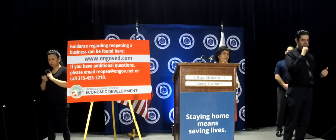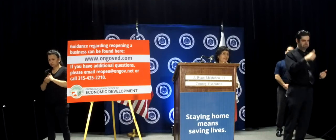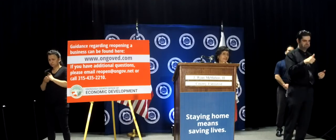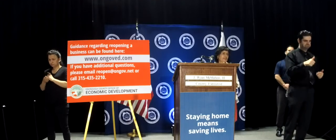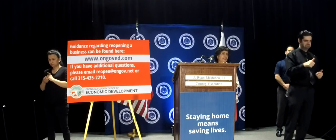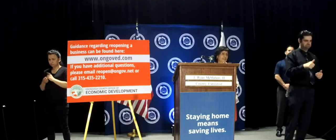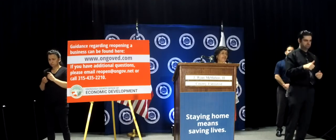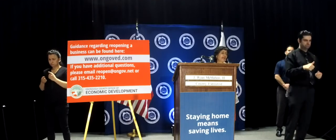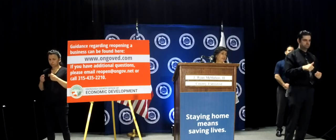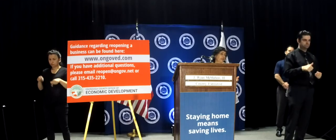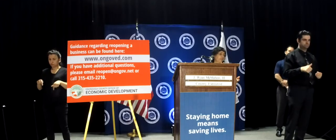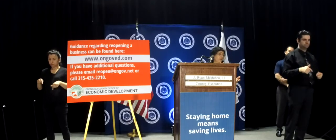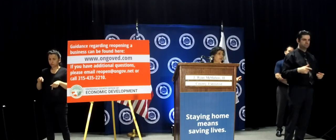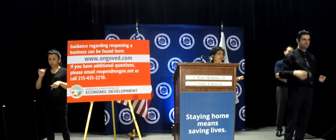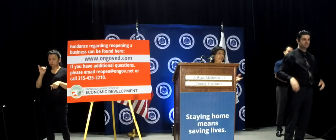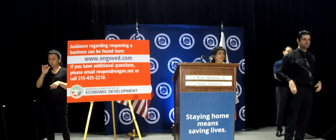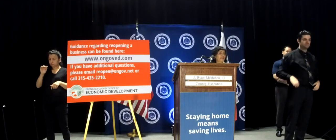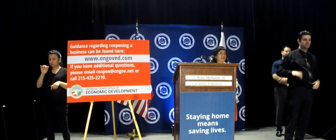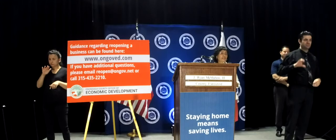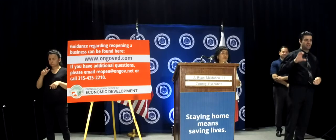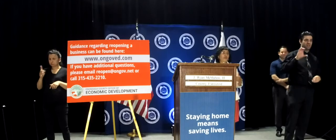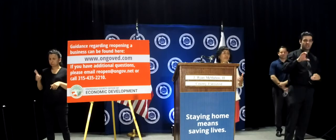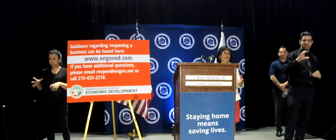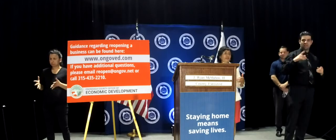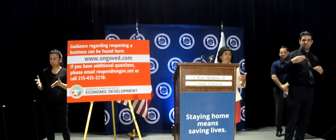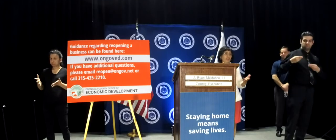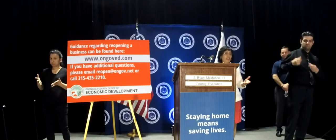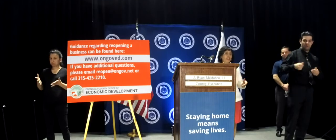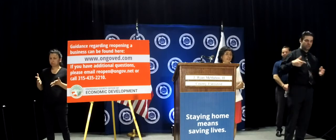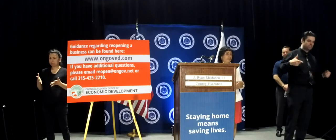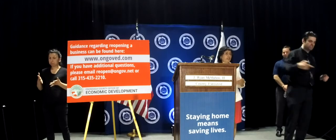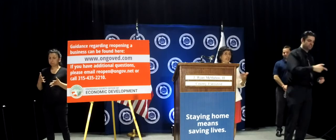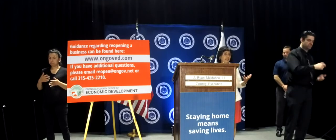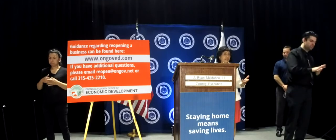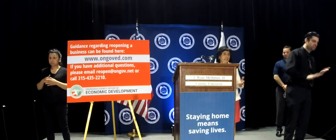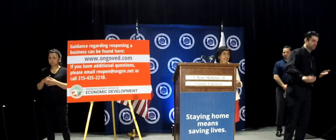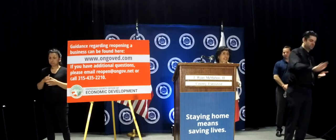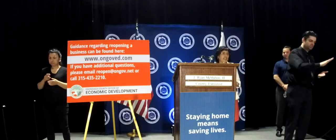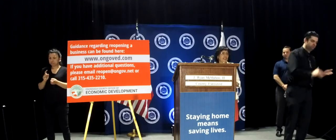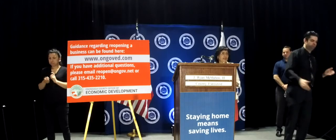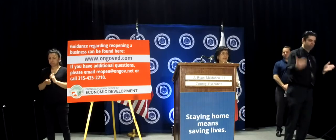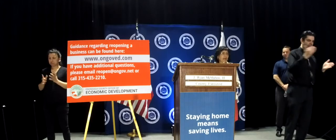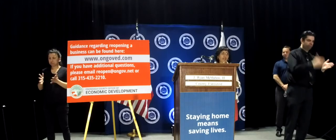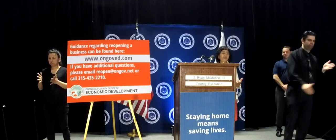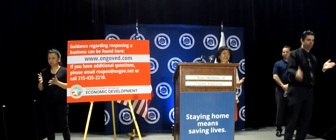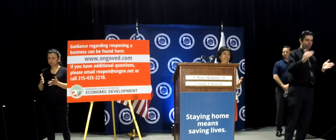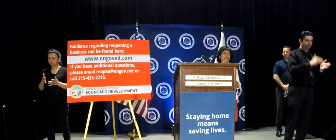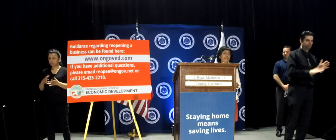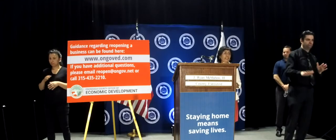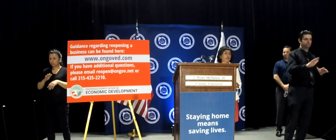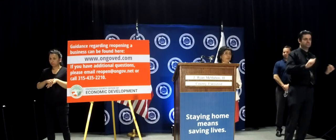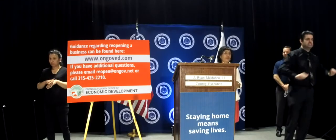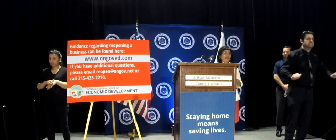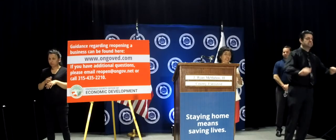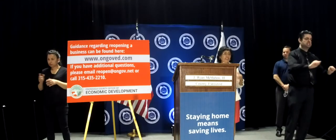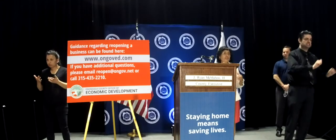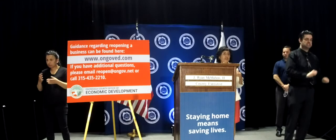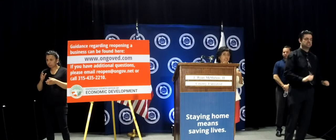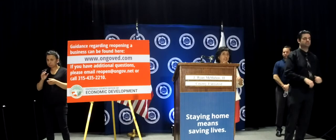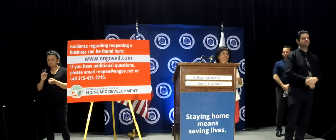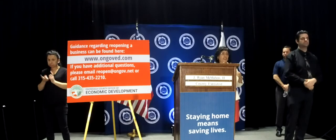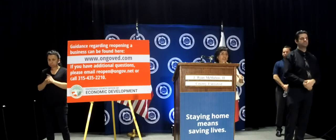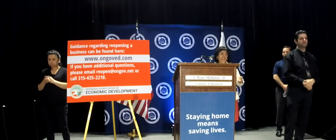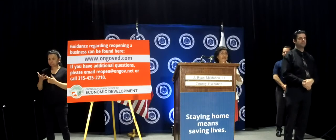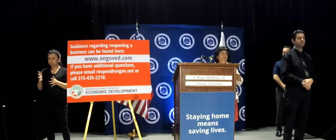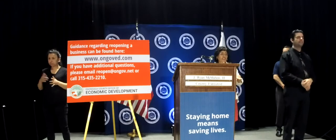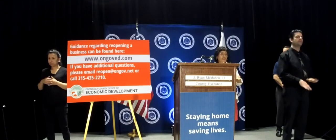maybe I didn't need to. Right. So again, this is a moving target, a science. I would still say that people really should